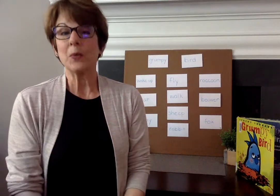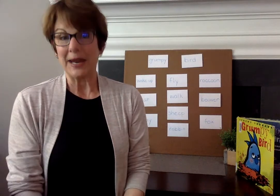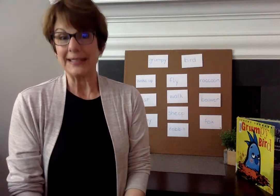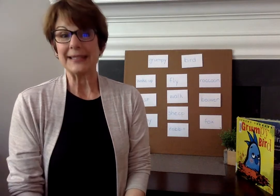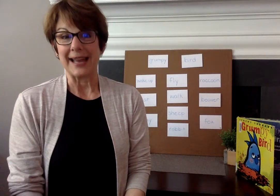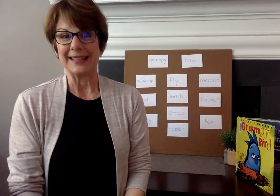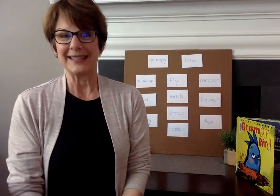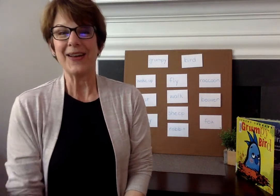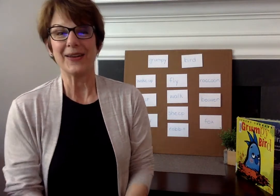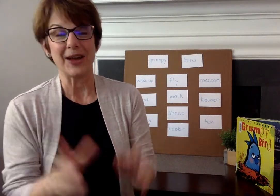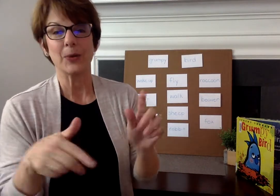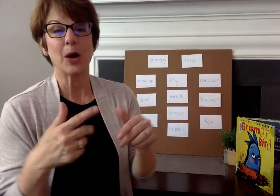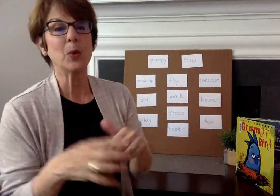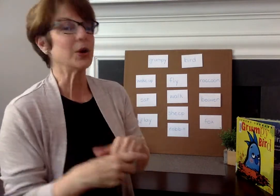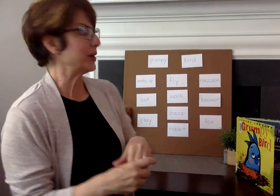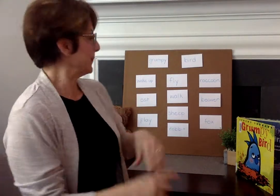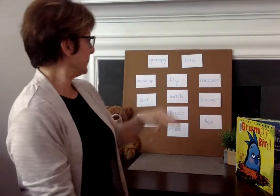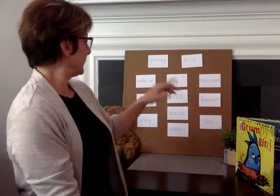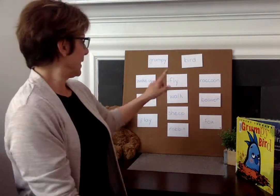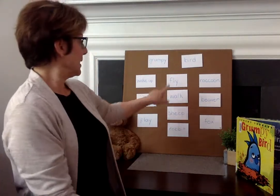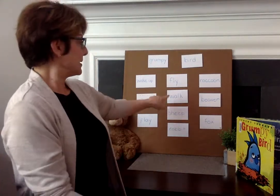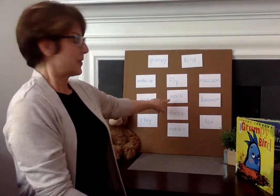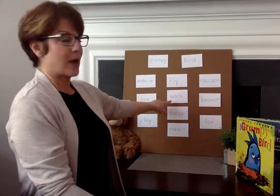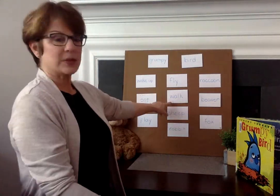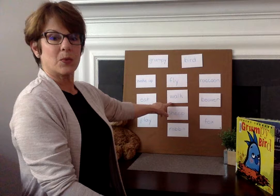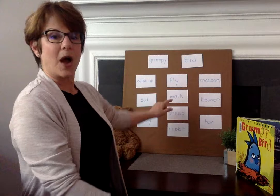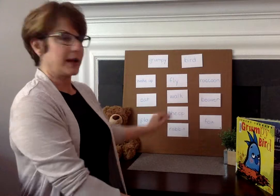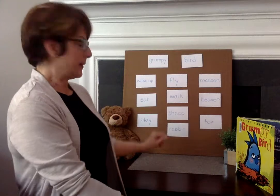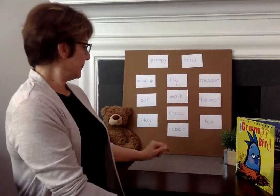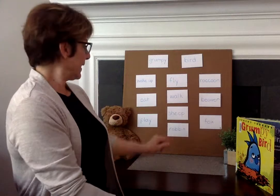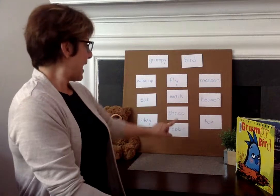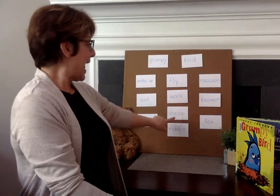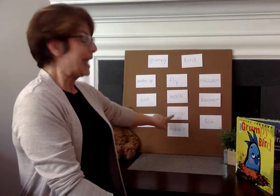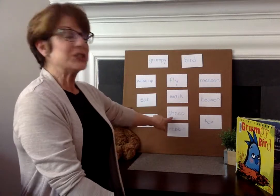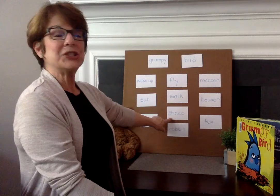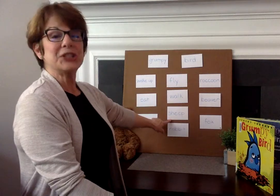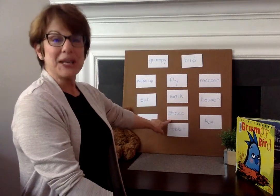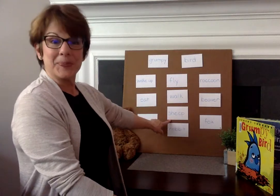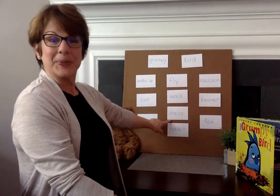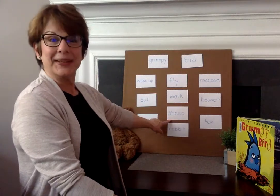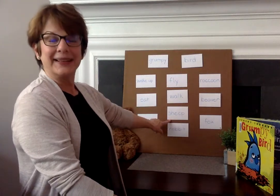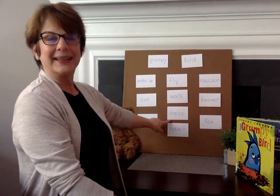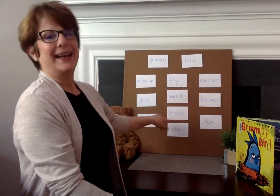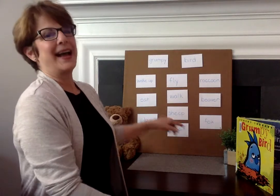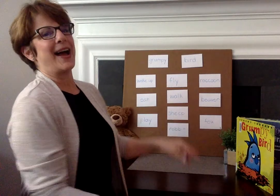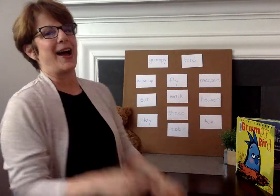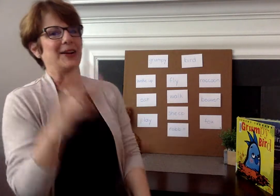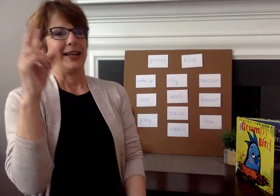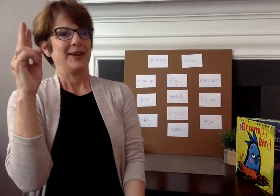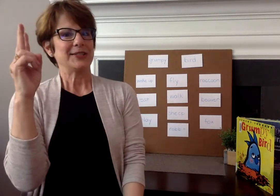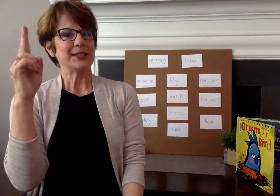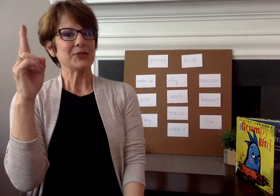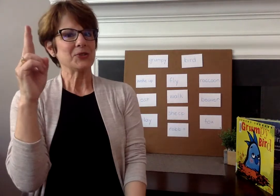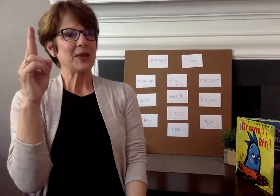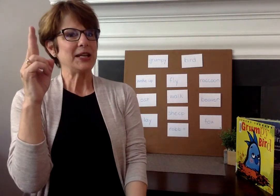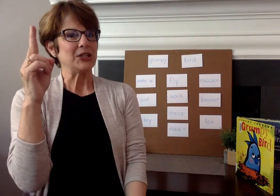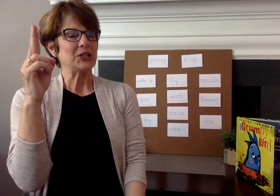way to sign a word. So that was walk. And sheep. All right, get our scissors ready to shear